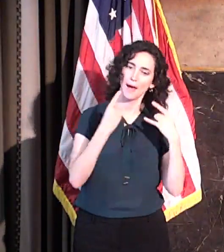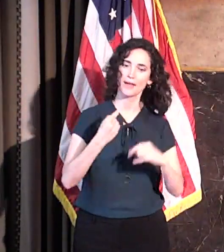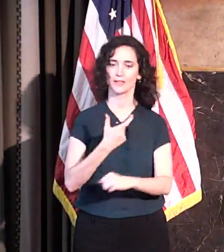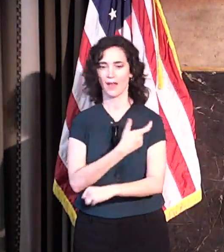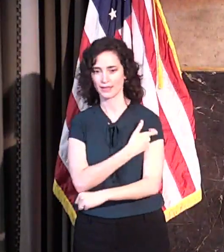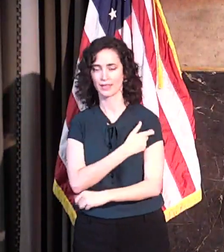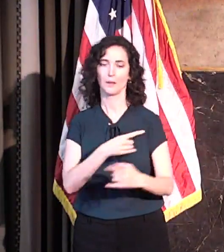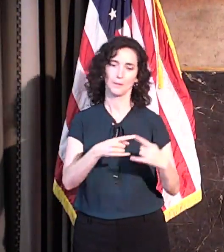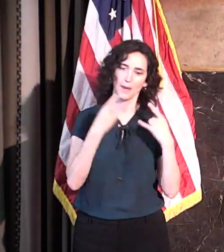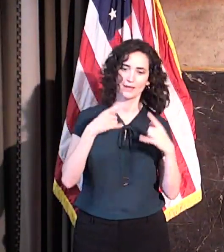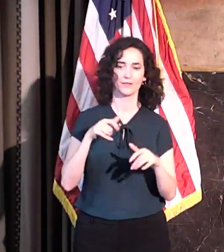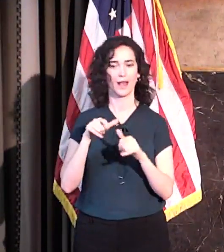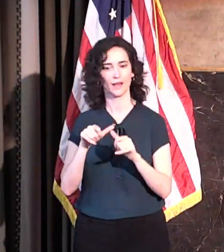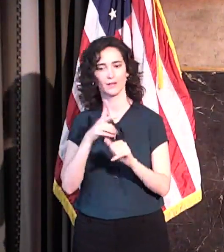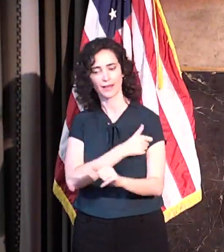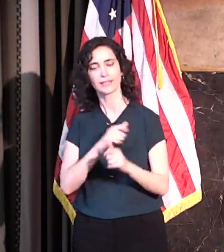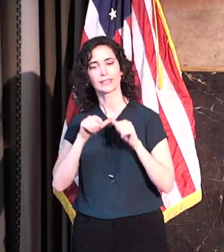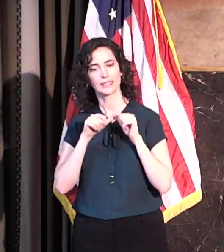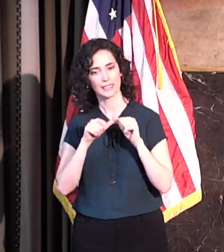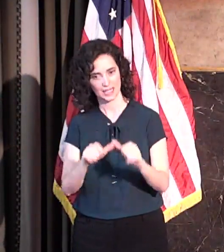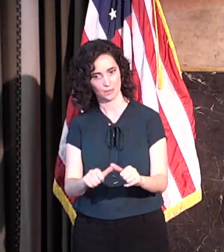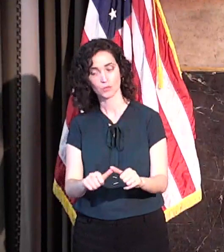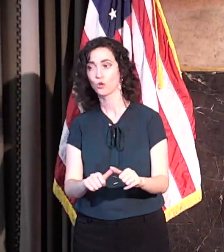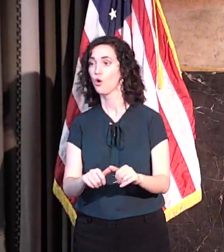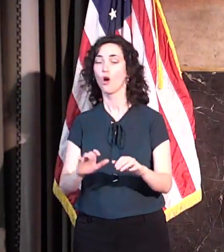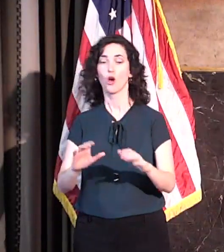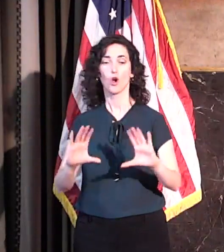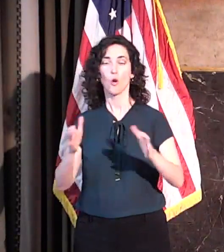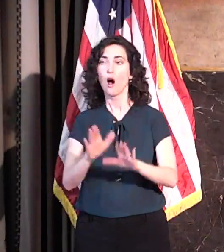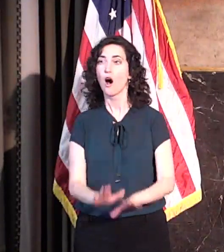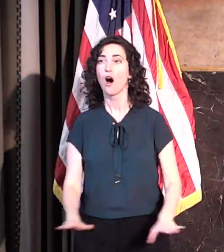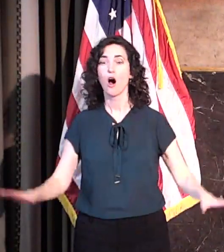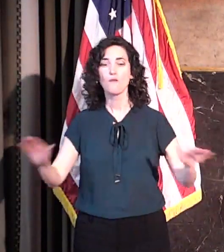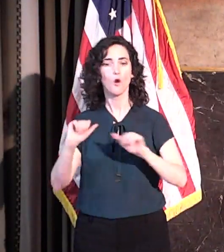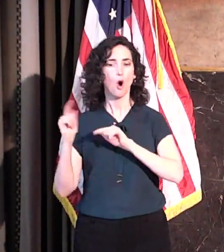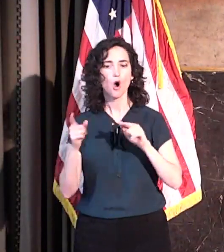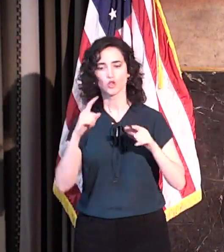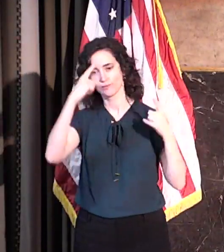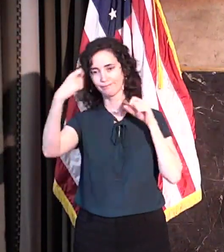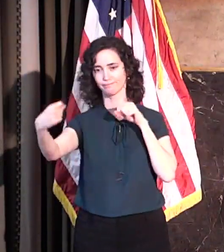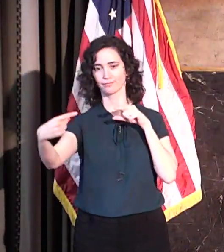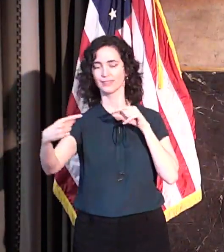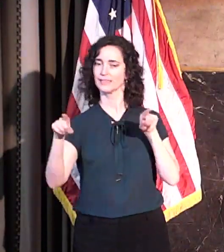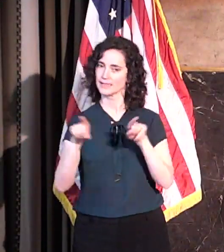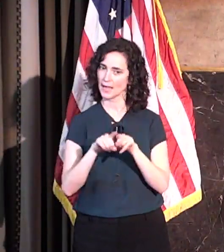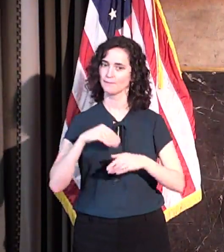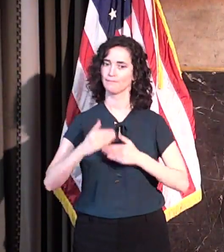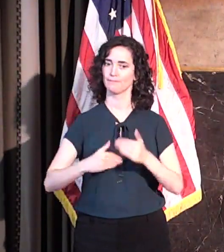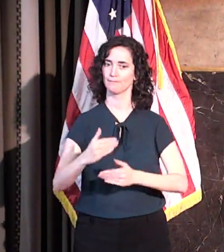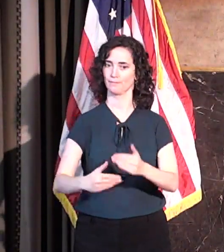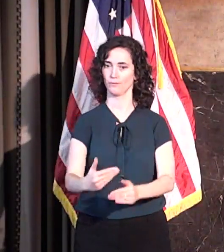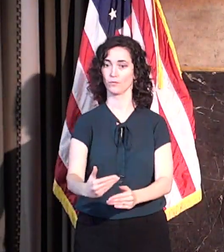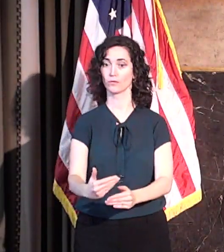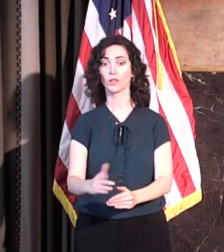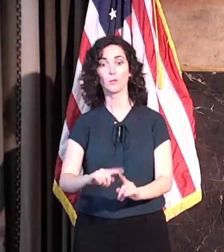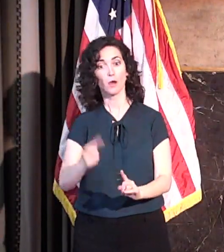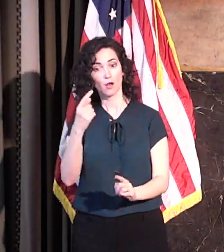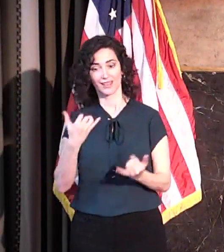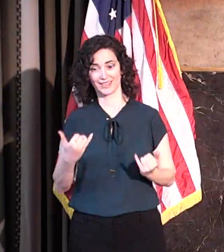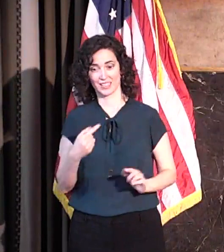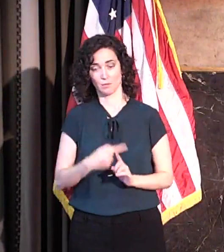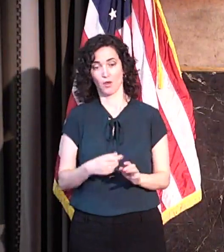be our collective effort now and going forward. But this month of April is critically